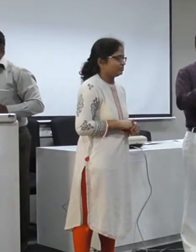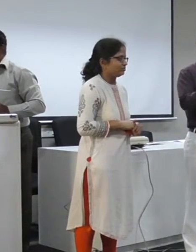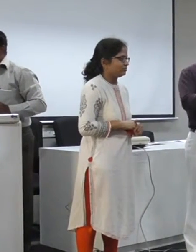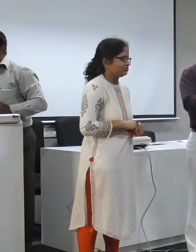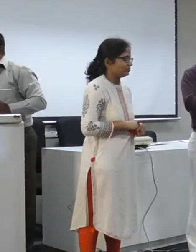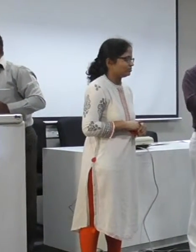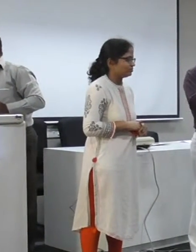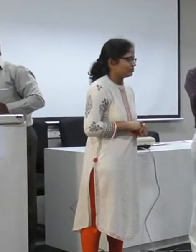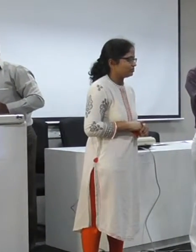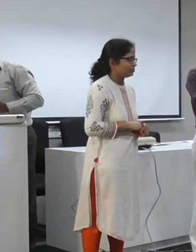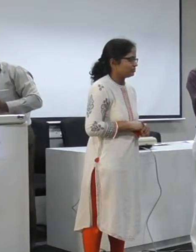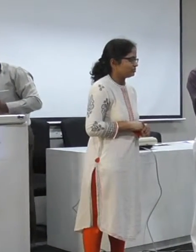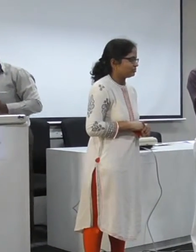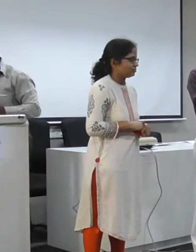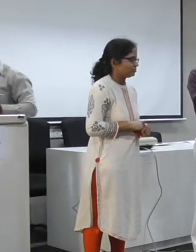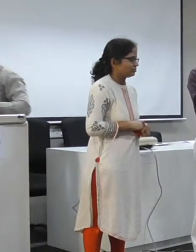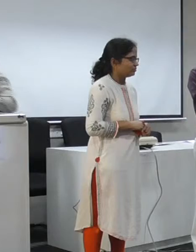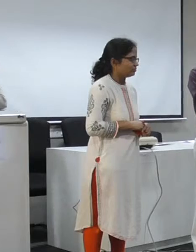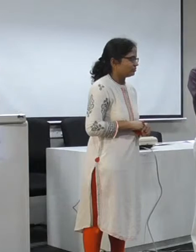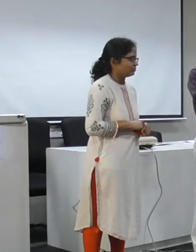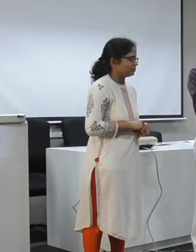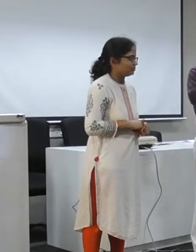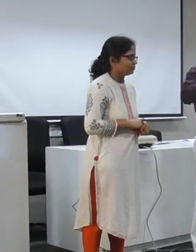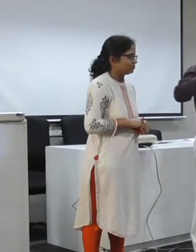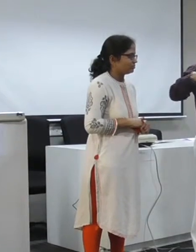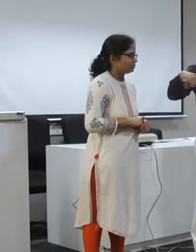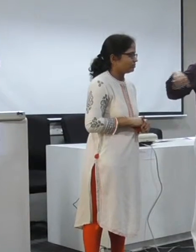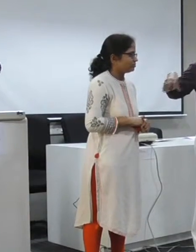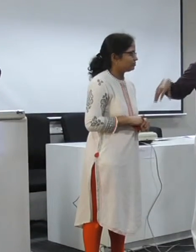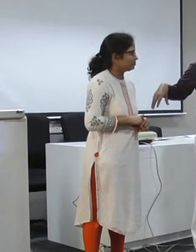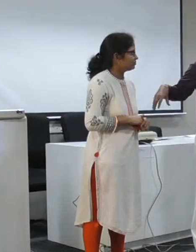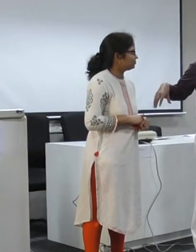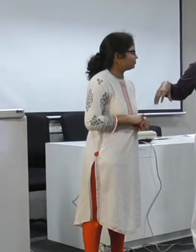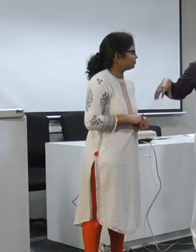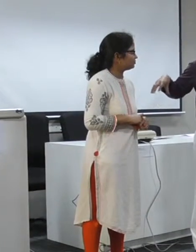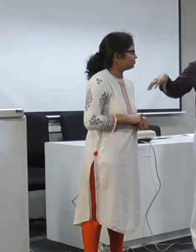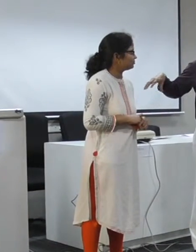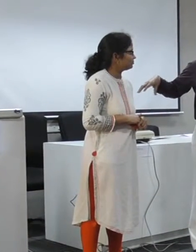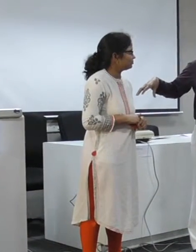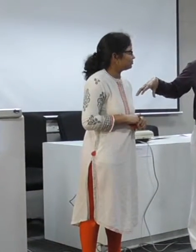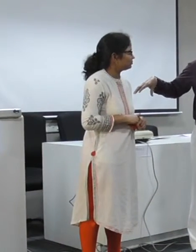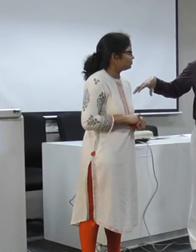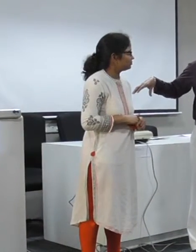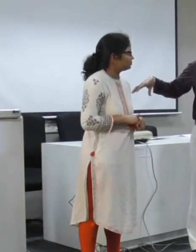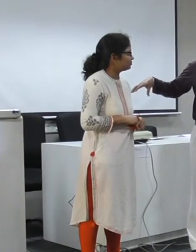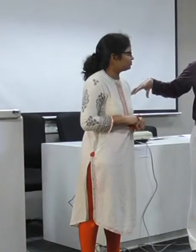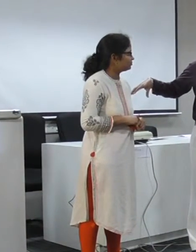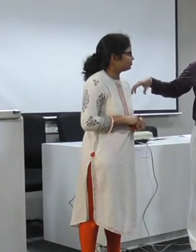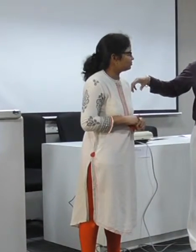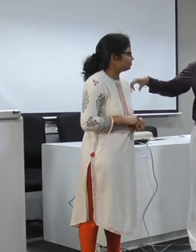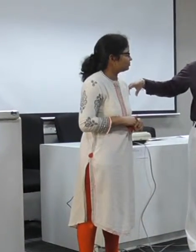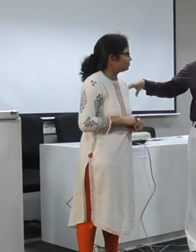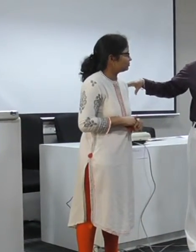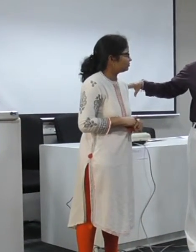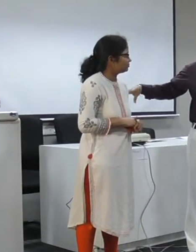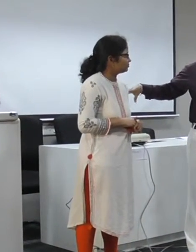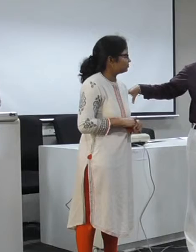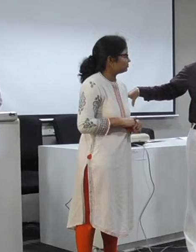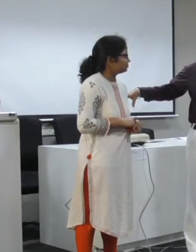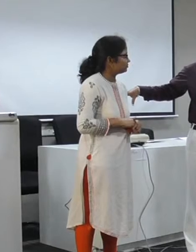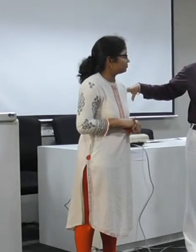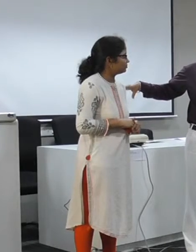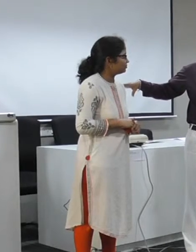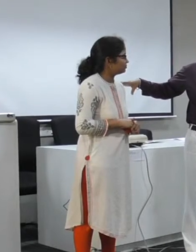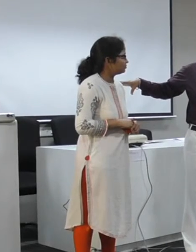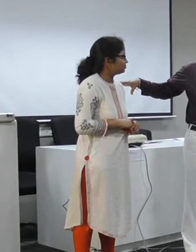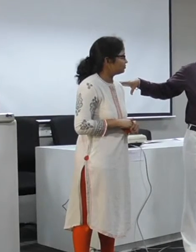Then we will ask you to come here and start pressing these